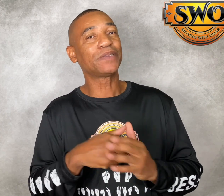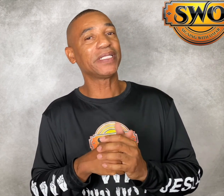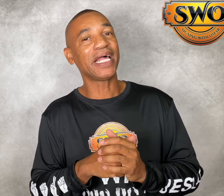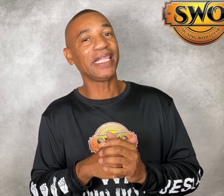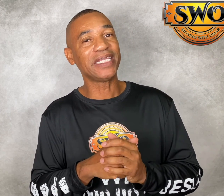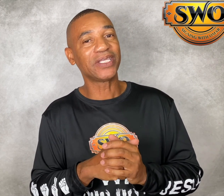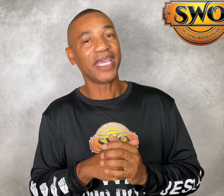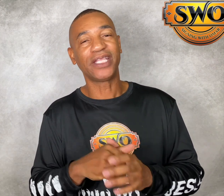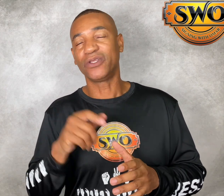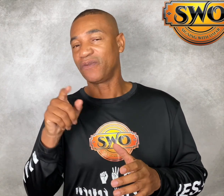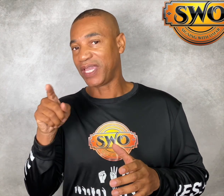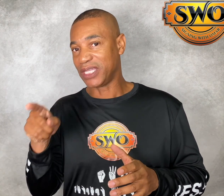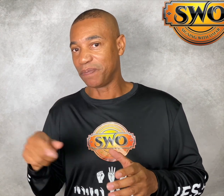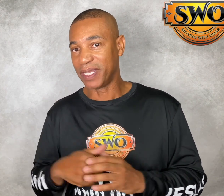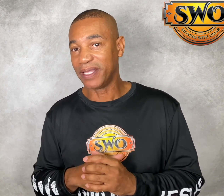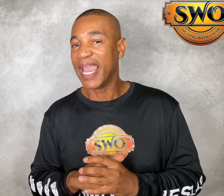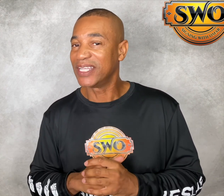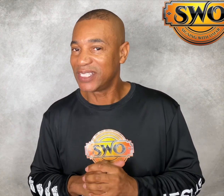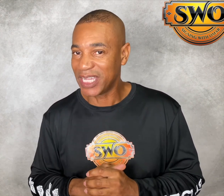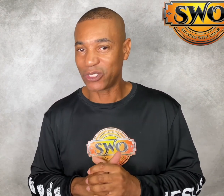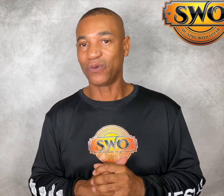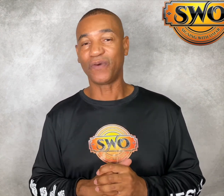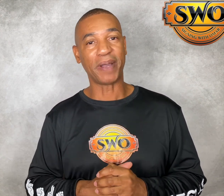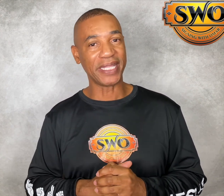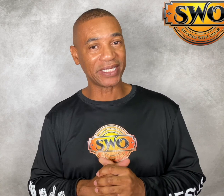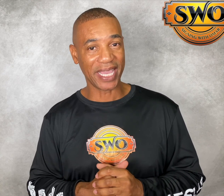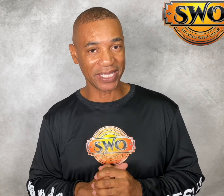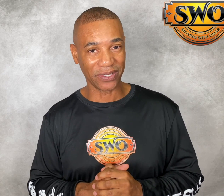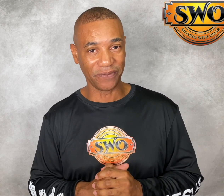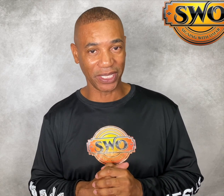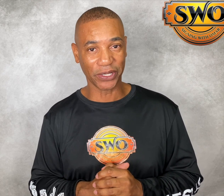but not least, hit the notification button, and stay tuned for my next ASL video.